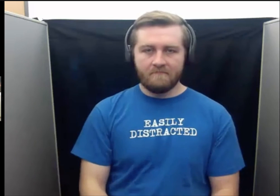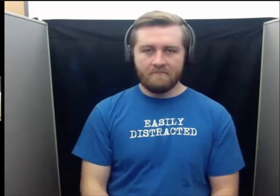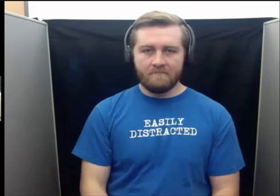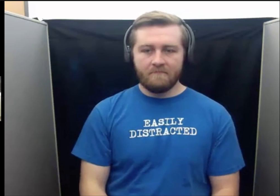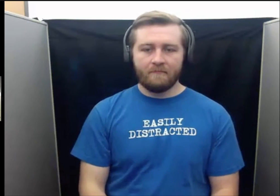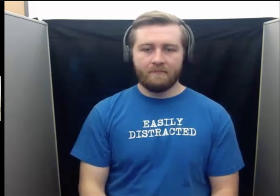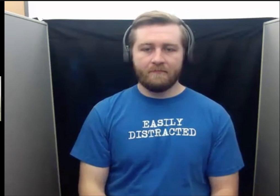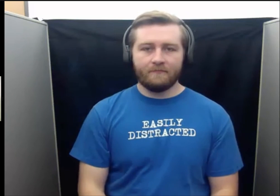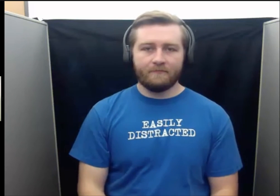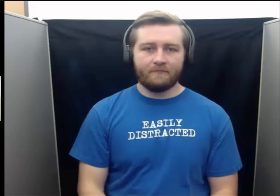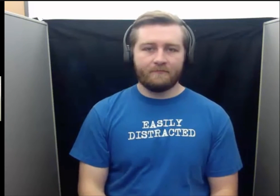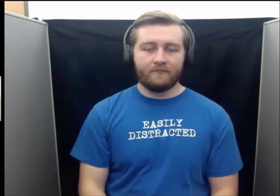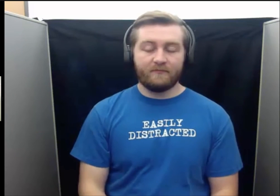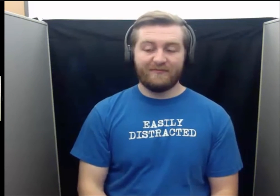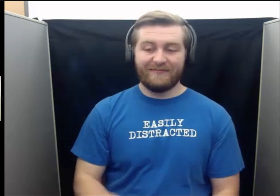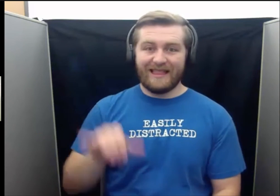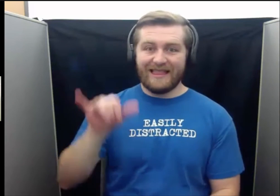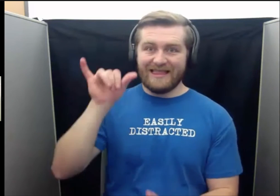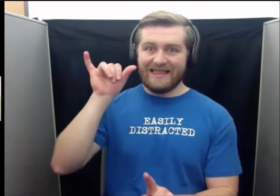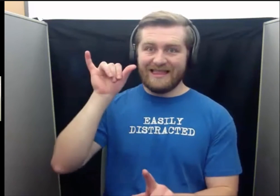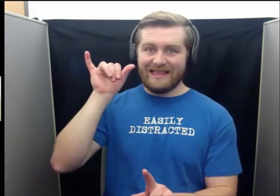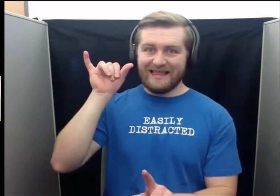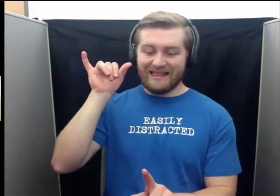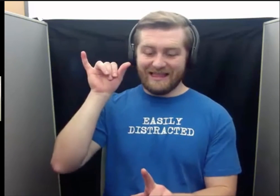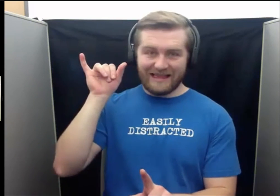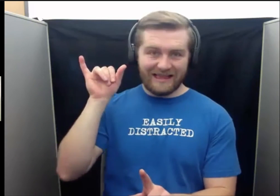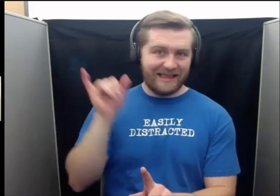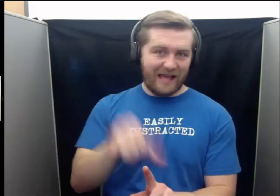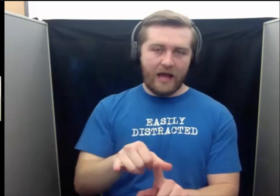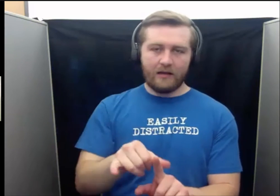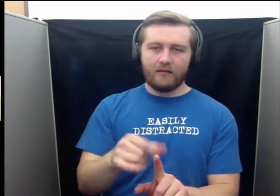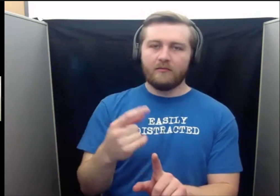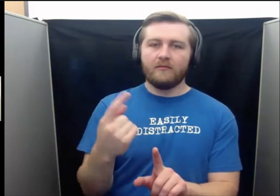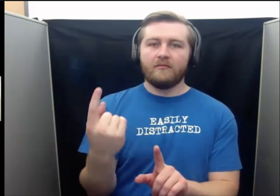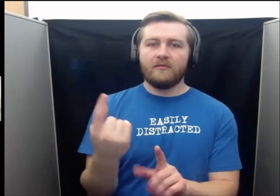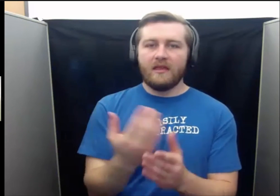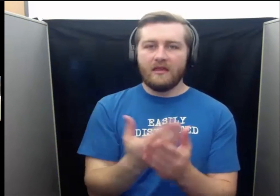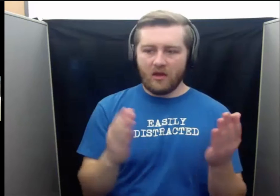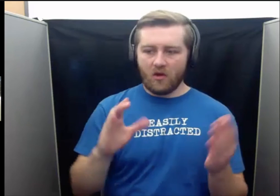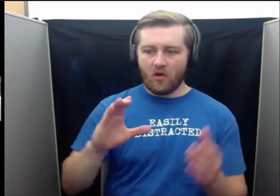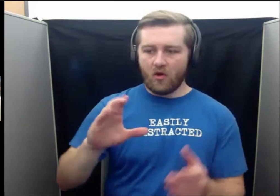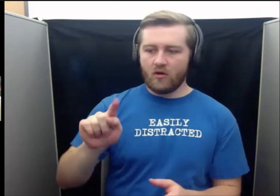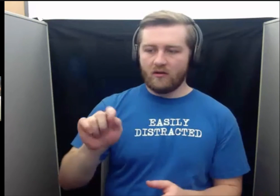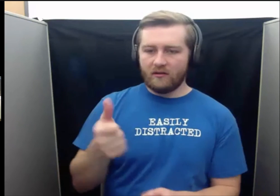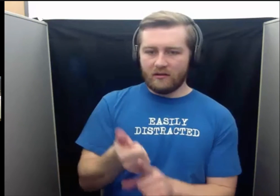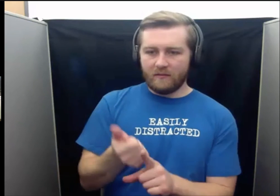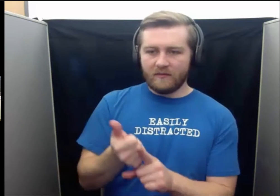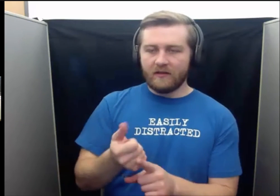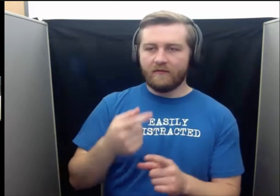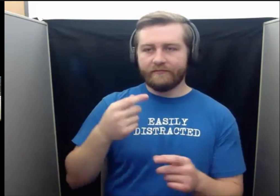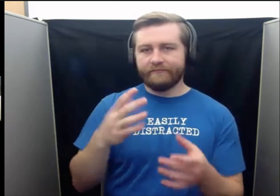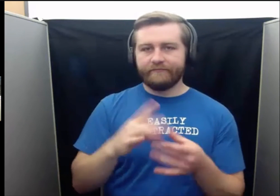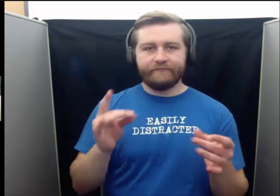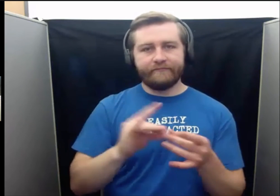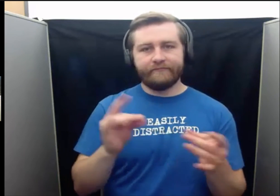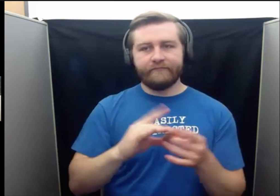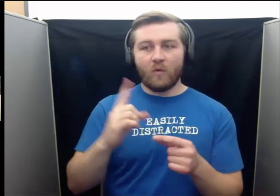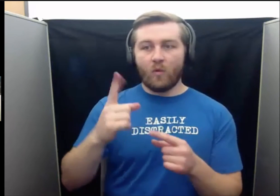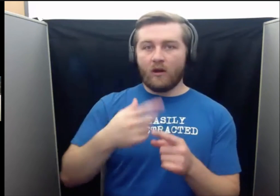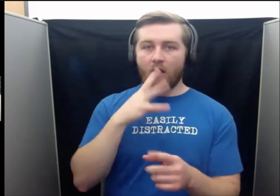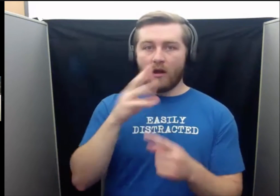This is the one that Curtis was talking about when he gave us an example of condensation. You're looking at the temperature at